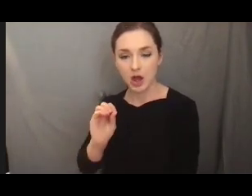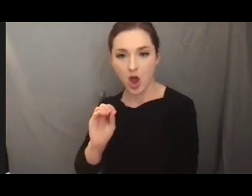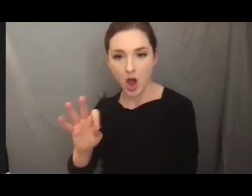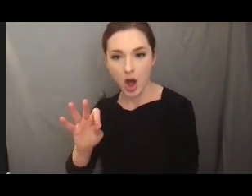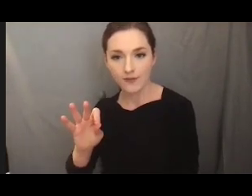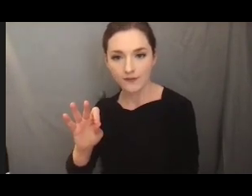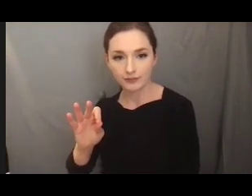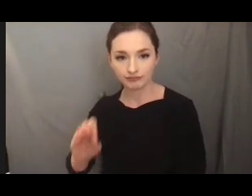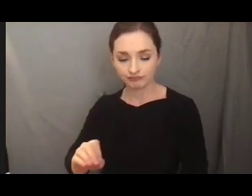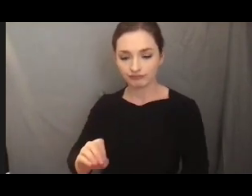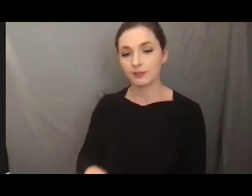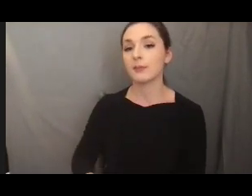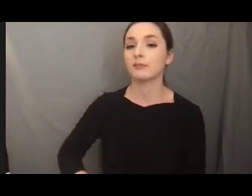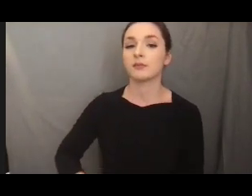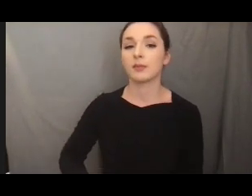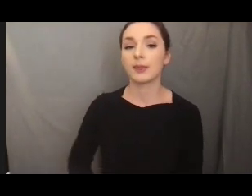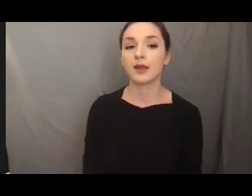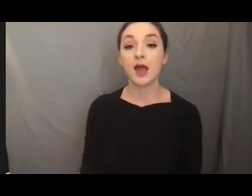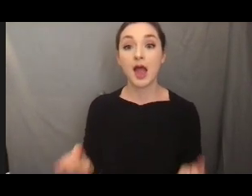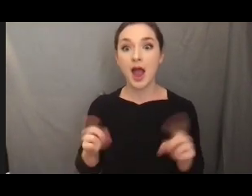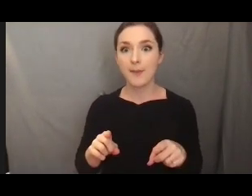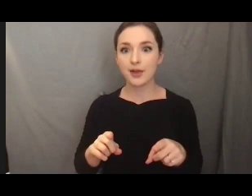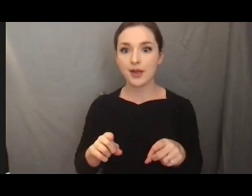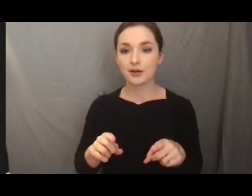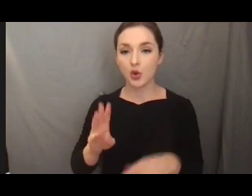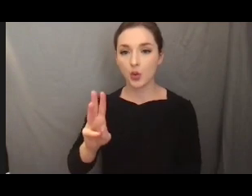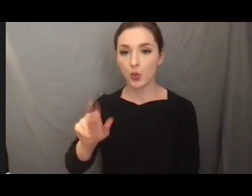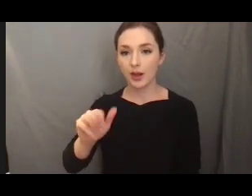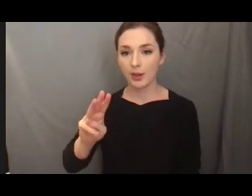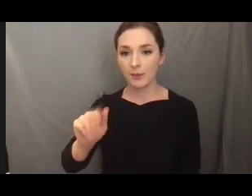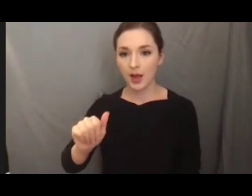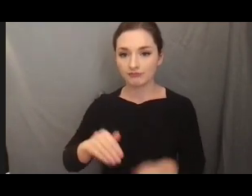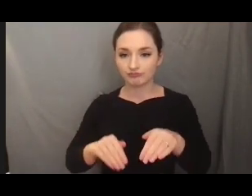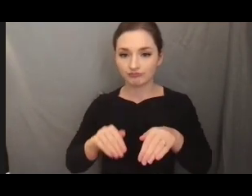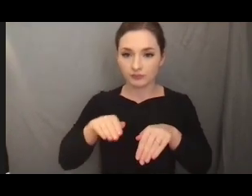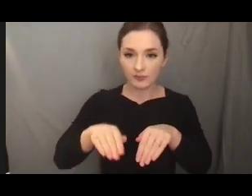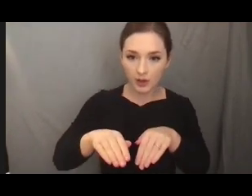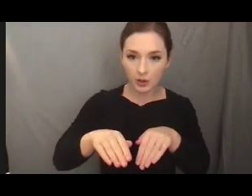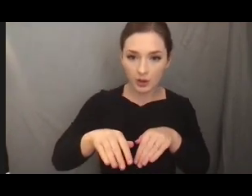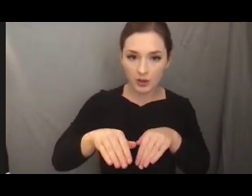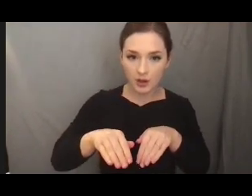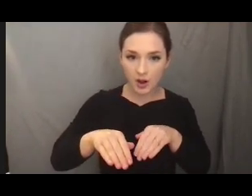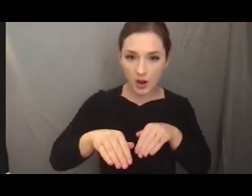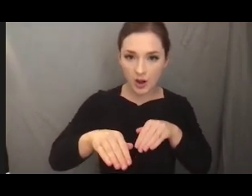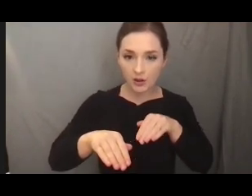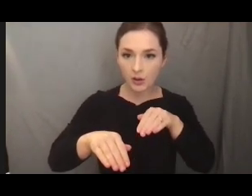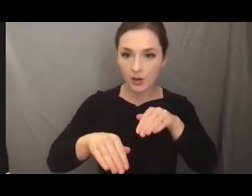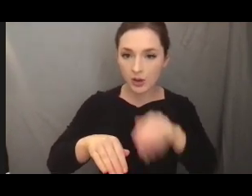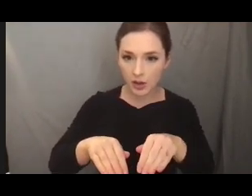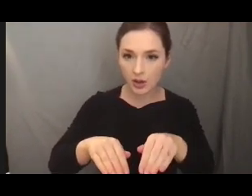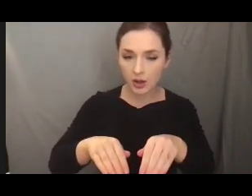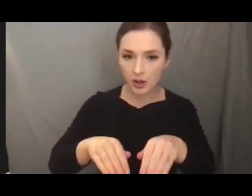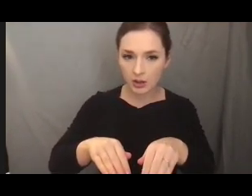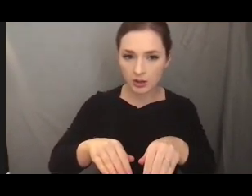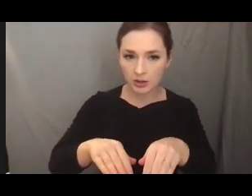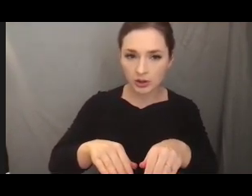deep breath, she moved one foot in front of the other, her knees trembling violently. She took her mind off her knees by concentrating